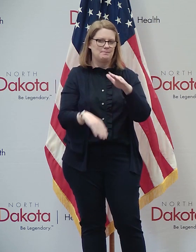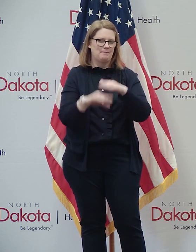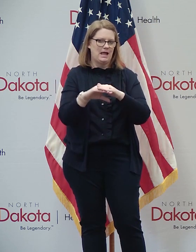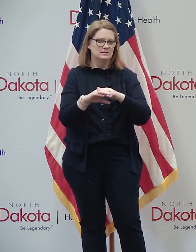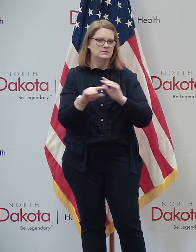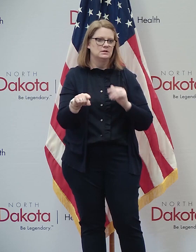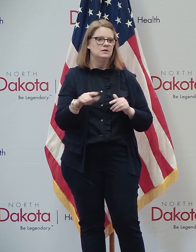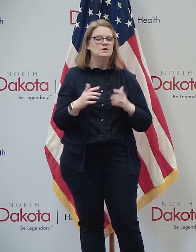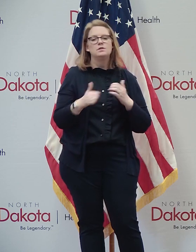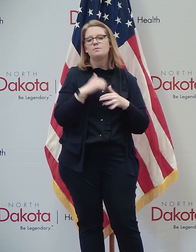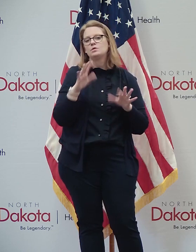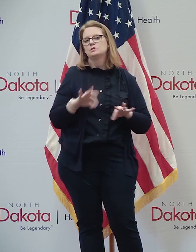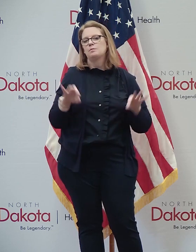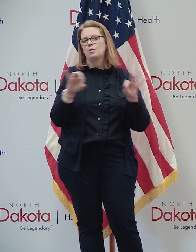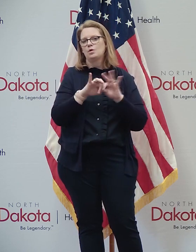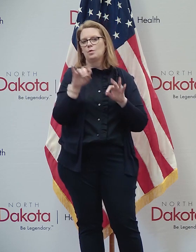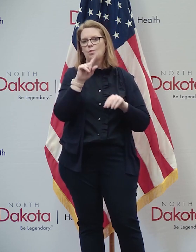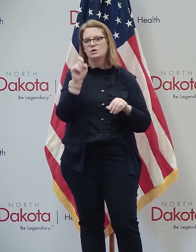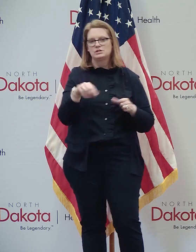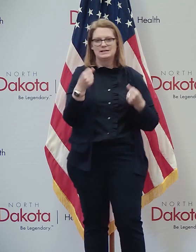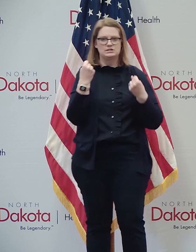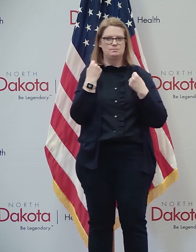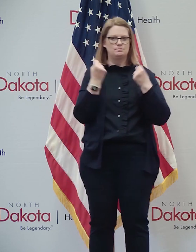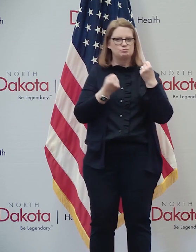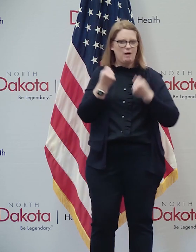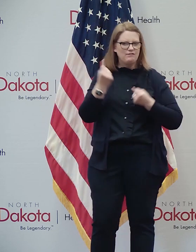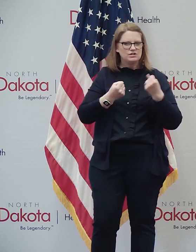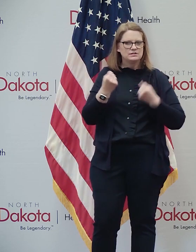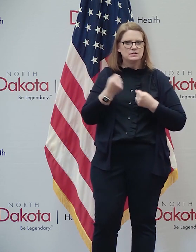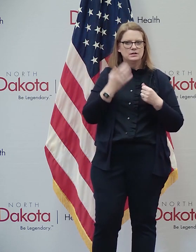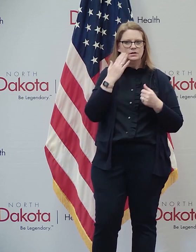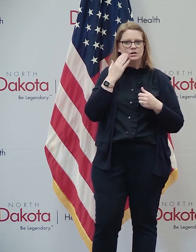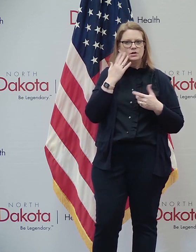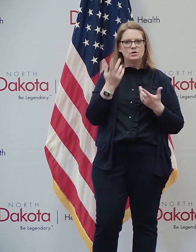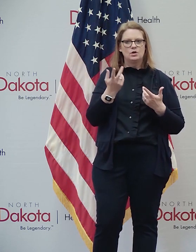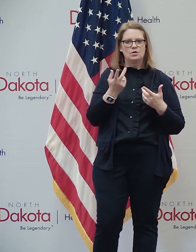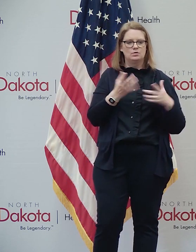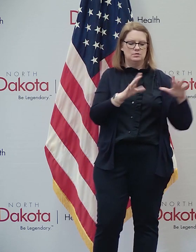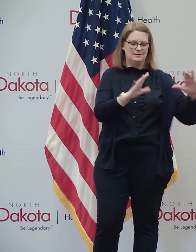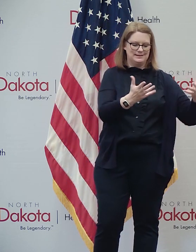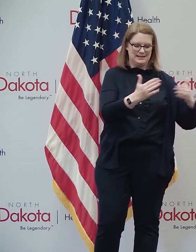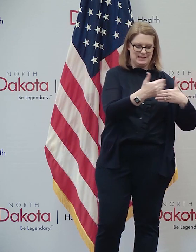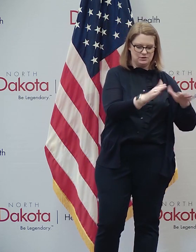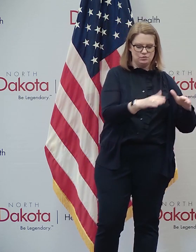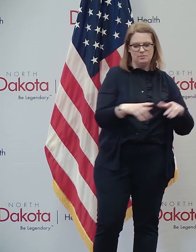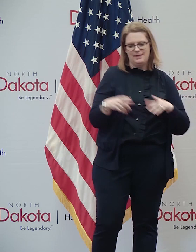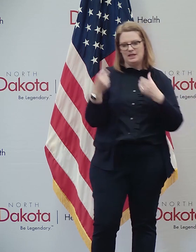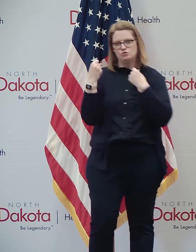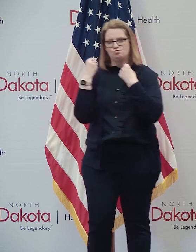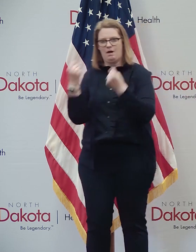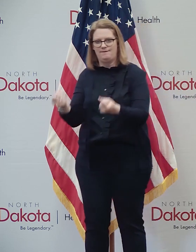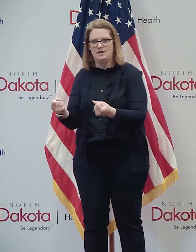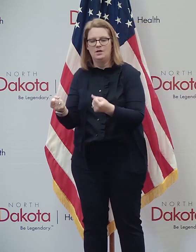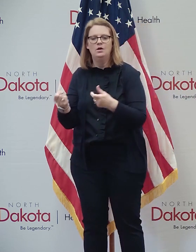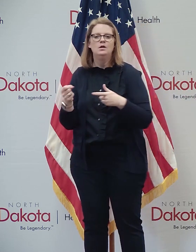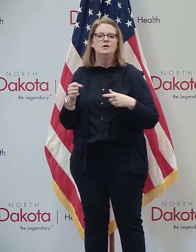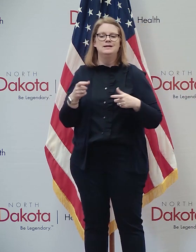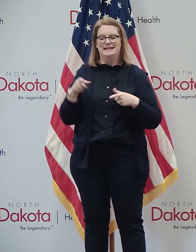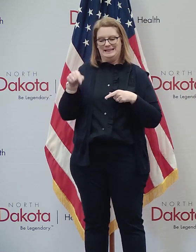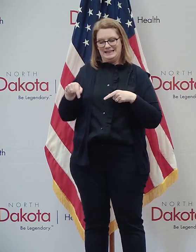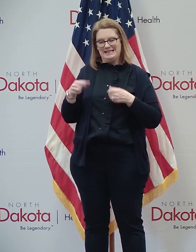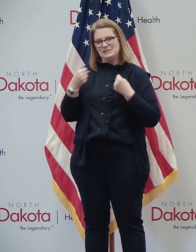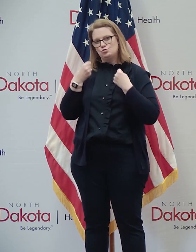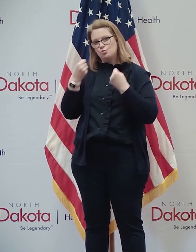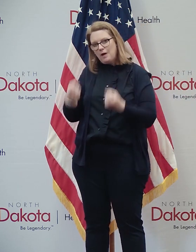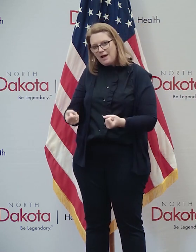forward with the distance learning classroom instruction, or if they want to have that in person, as long as they're following